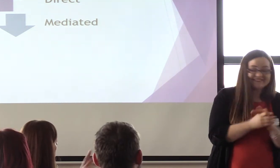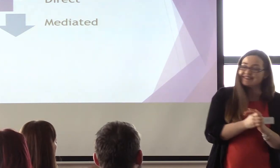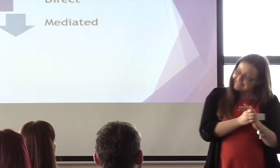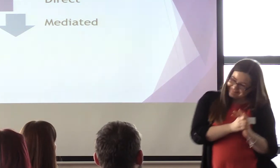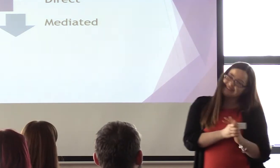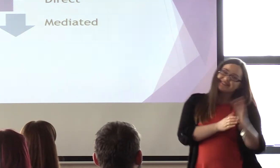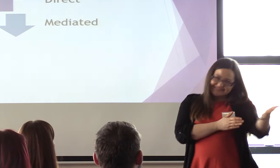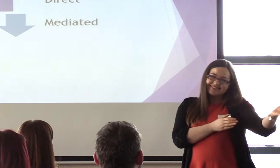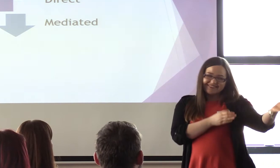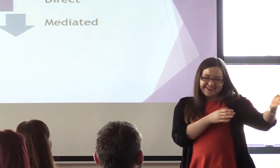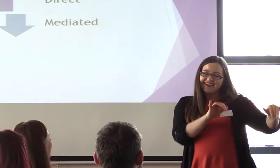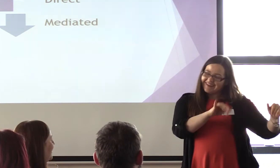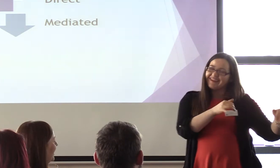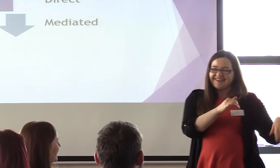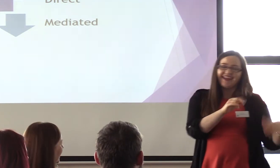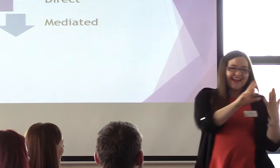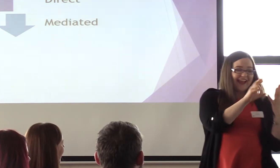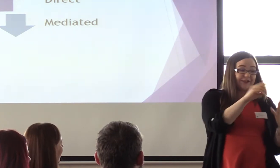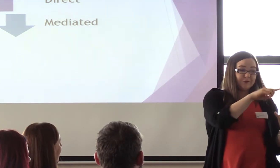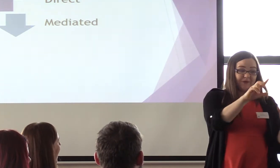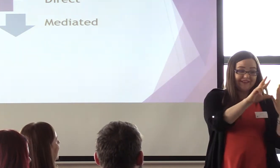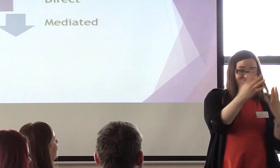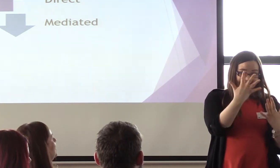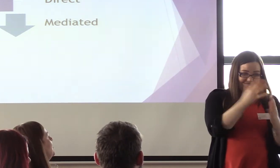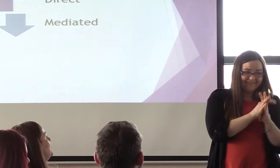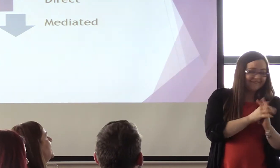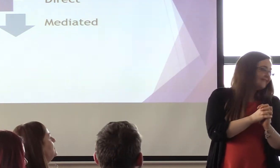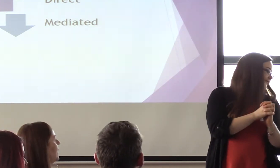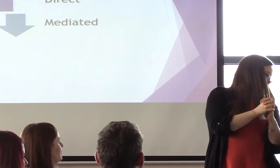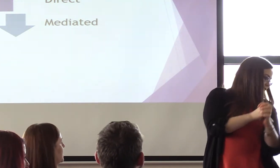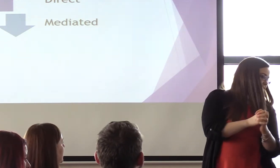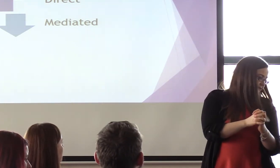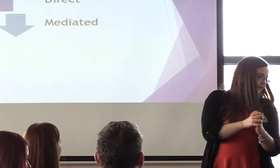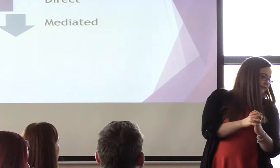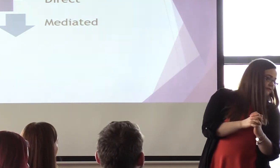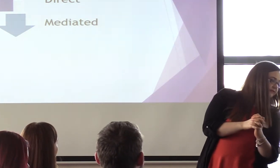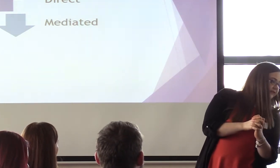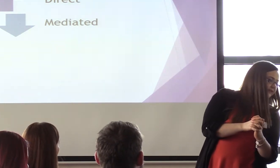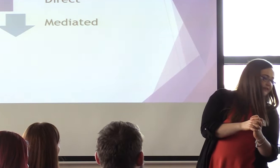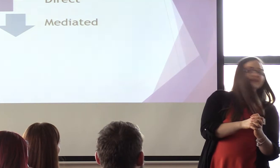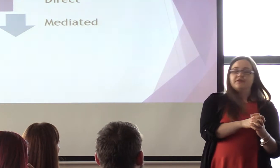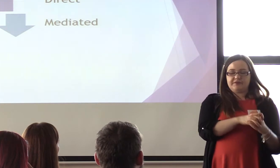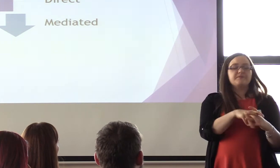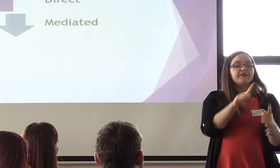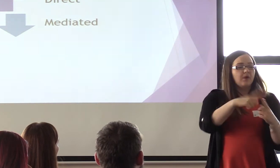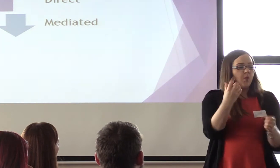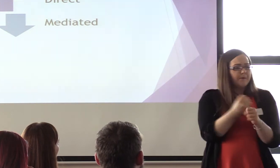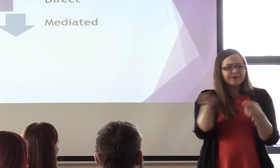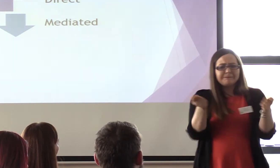80%? Okay, yeah, you're right. 80 to 85% via direct learning. What